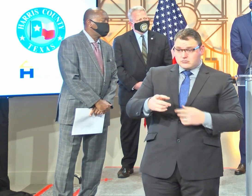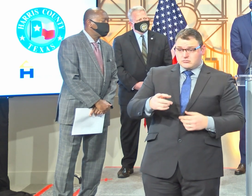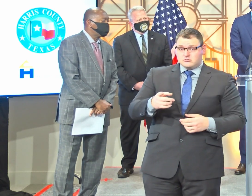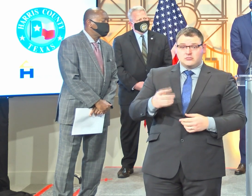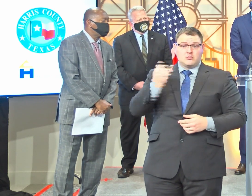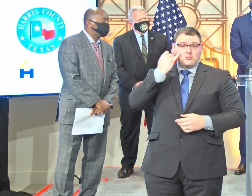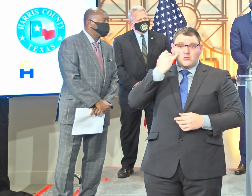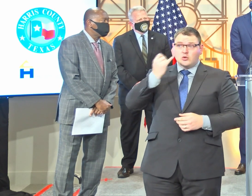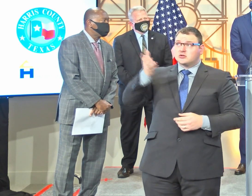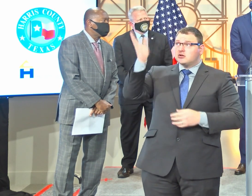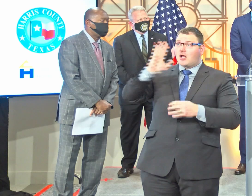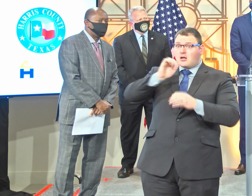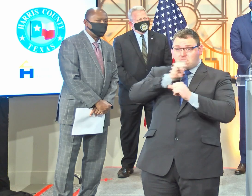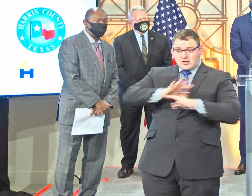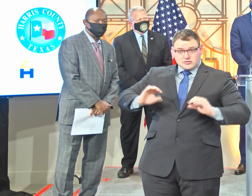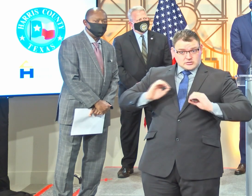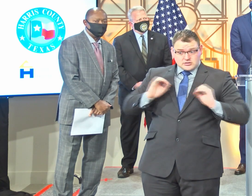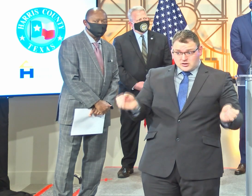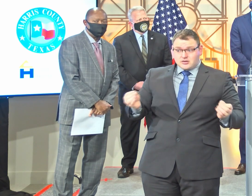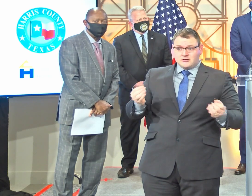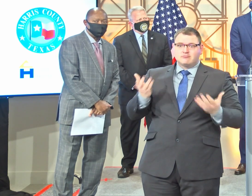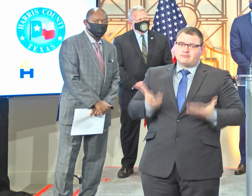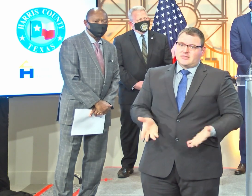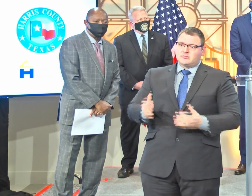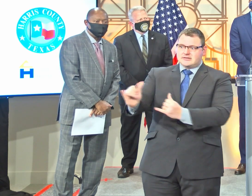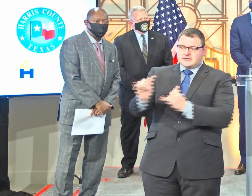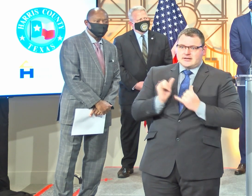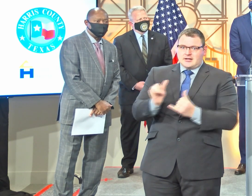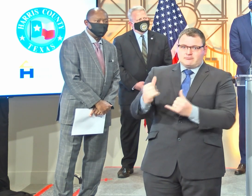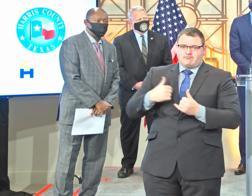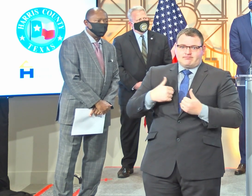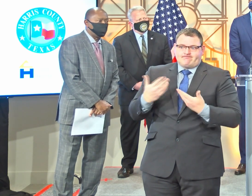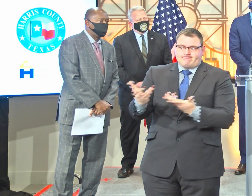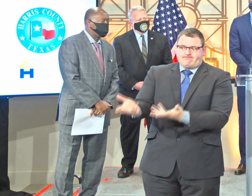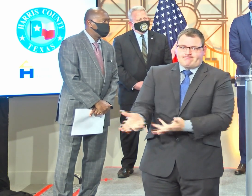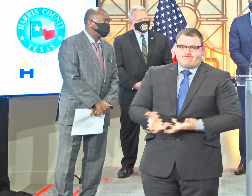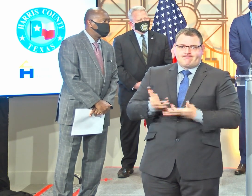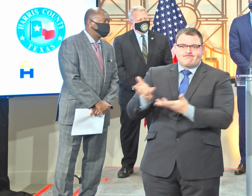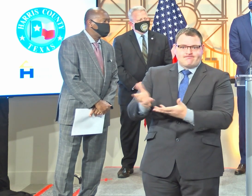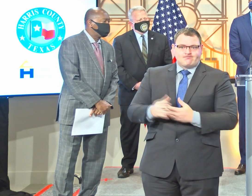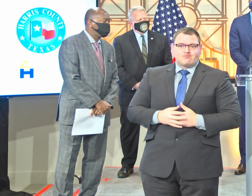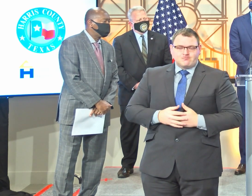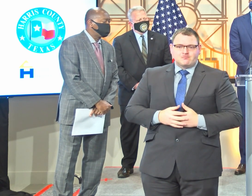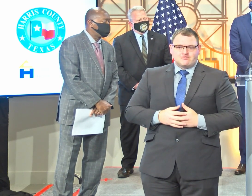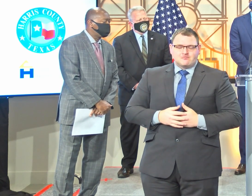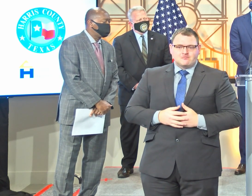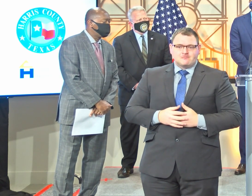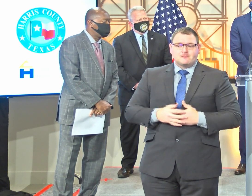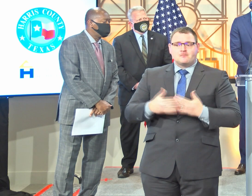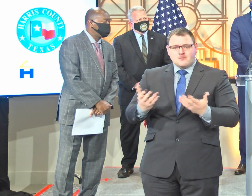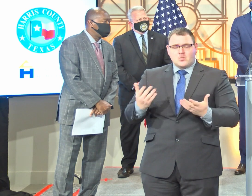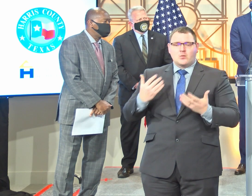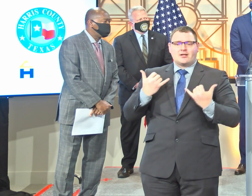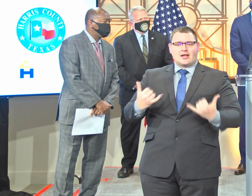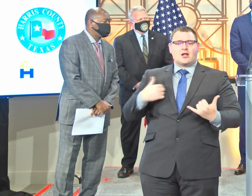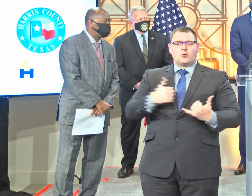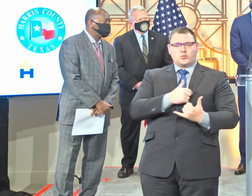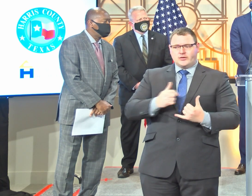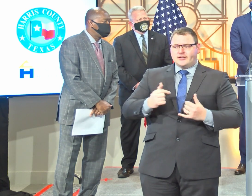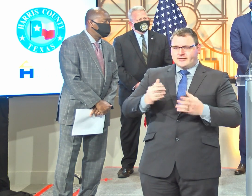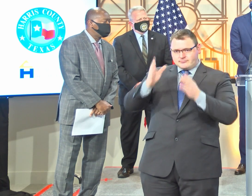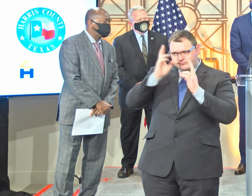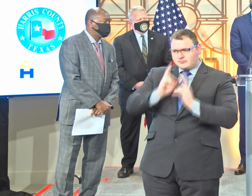and one important person of City Council of past that deserves some recognition, and that is Councilmember